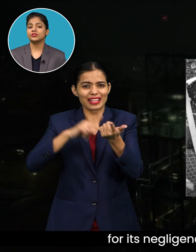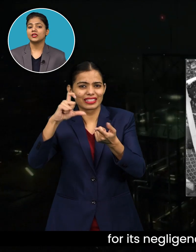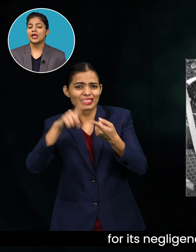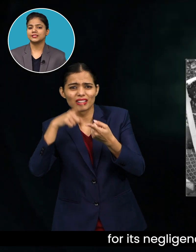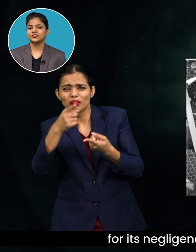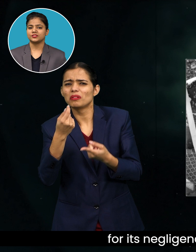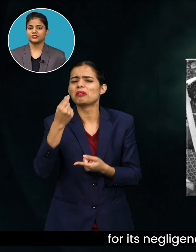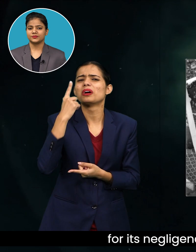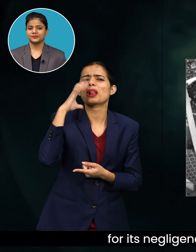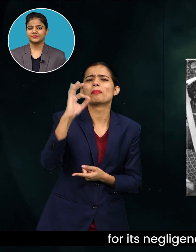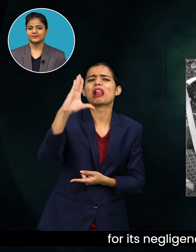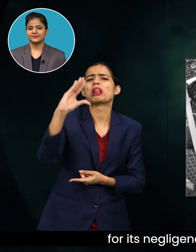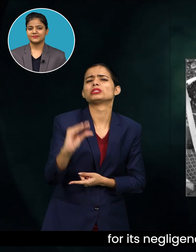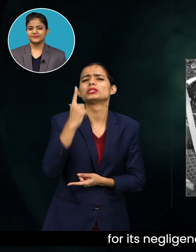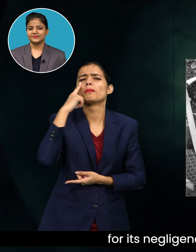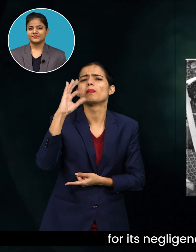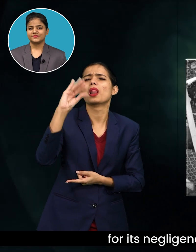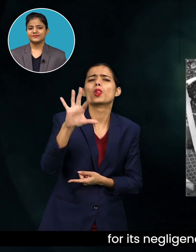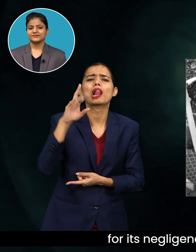led to the accident.